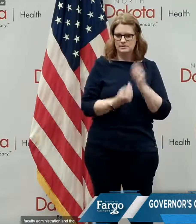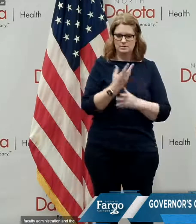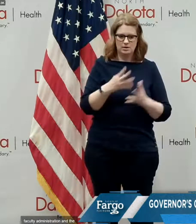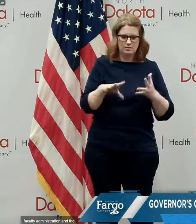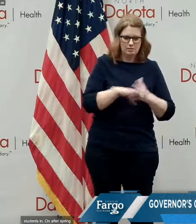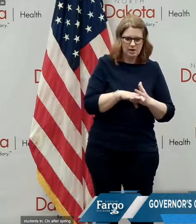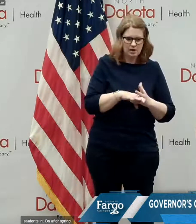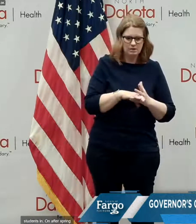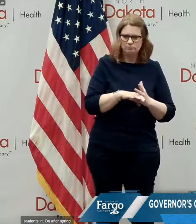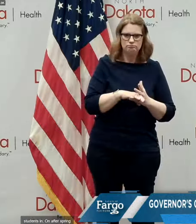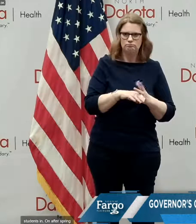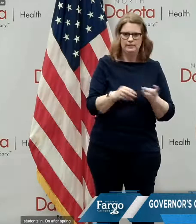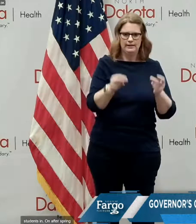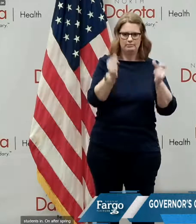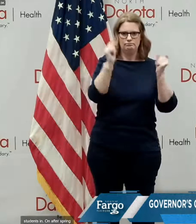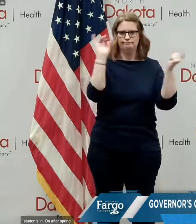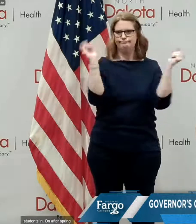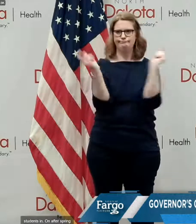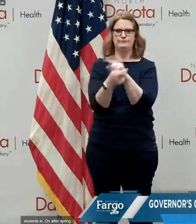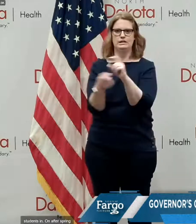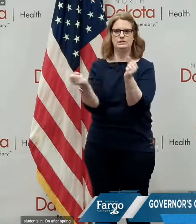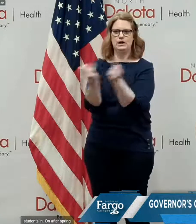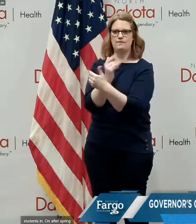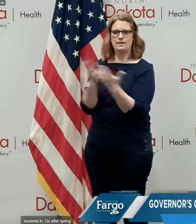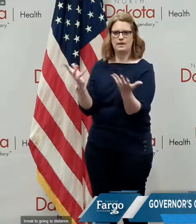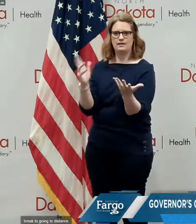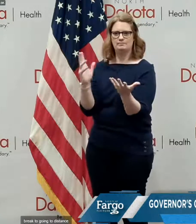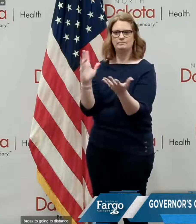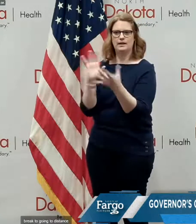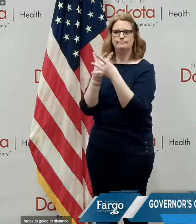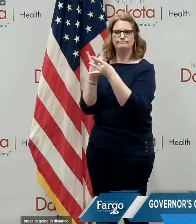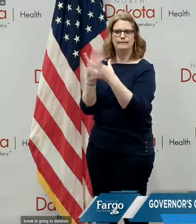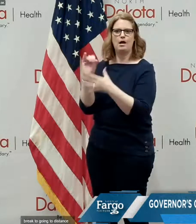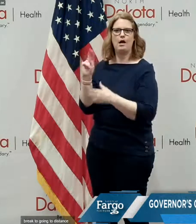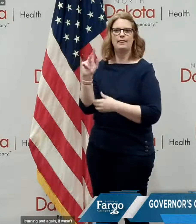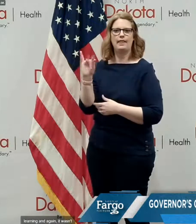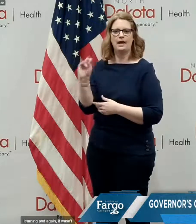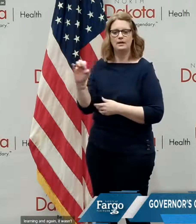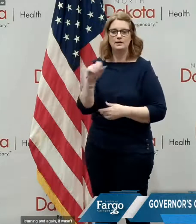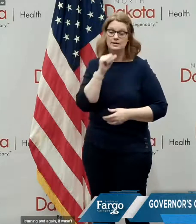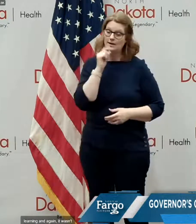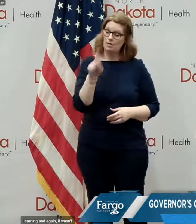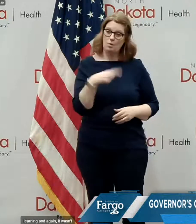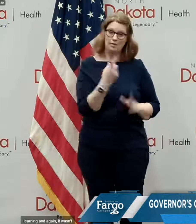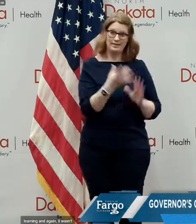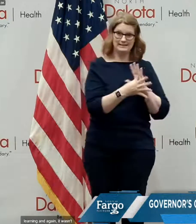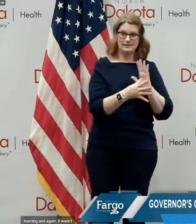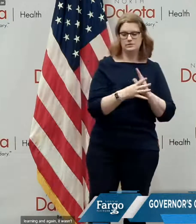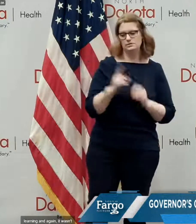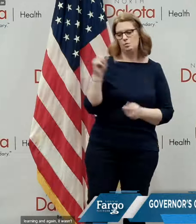to going to distance learning. And again, it wasn't just the seniors. There were